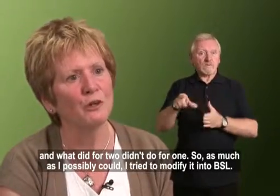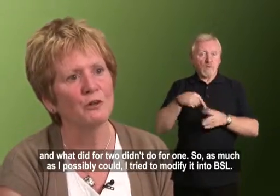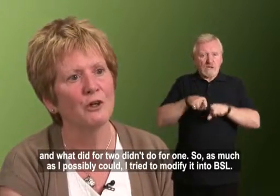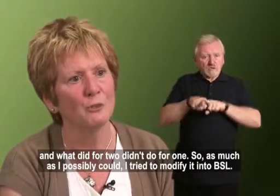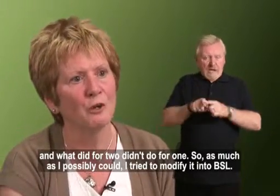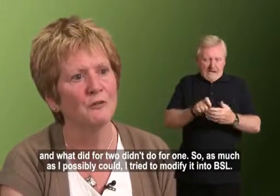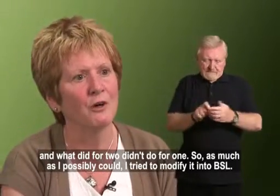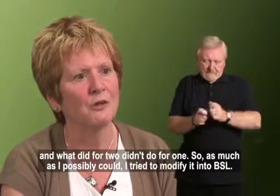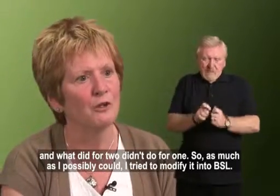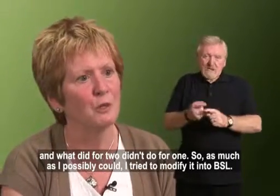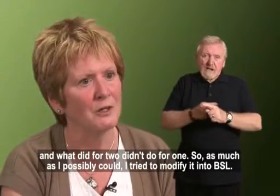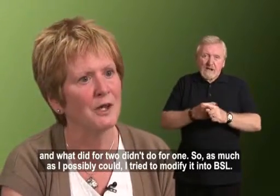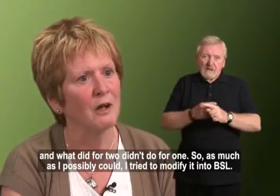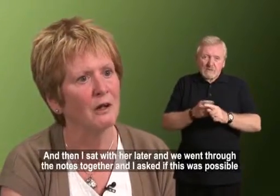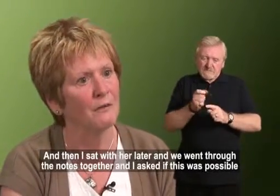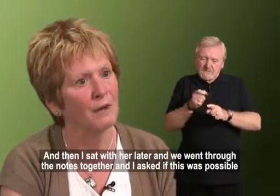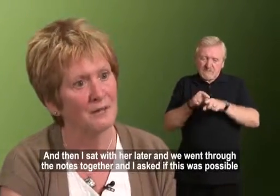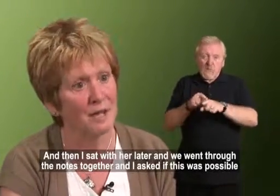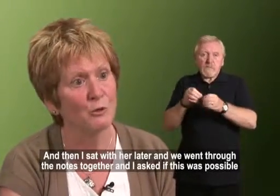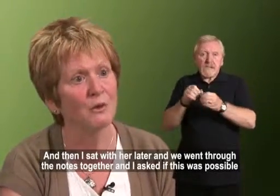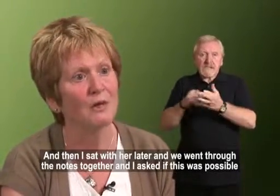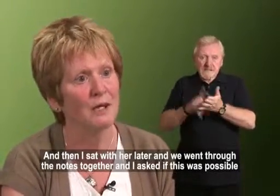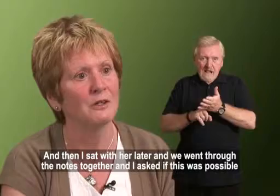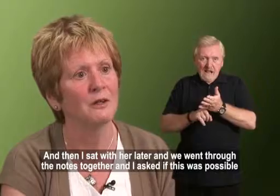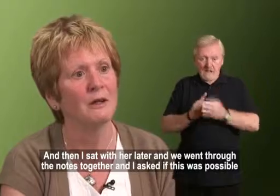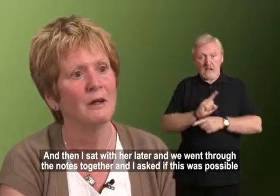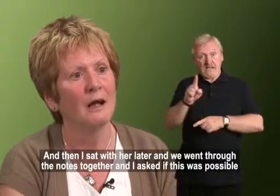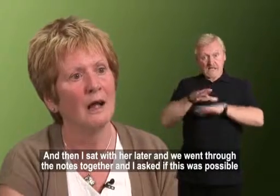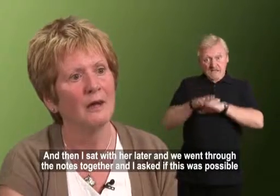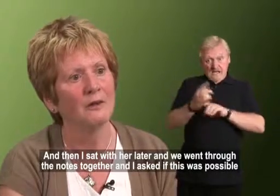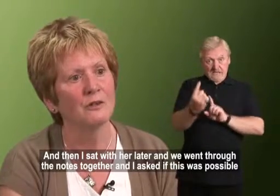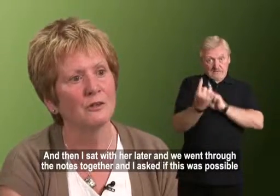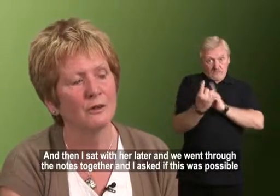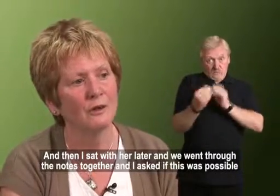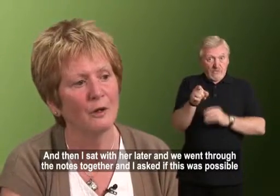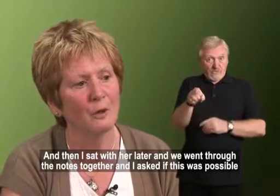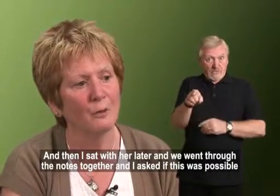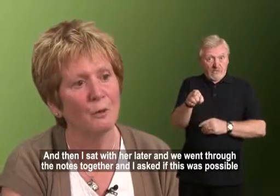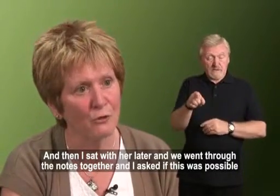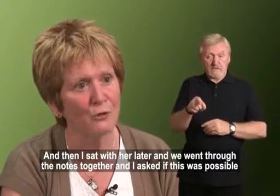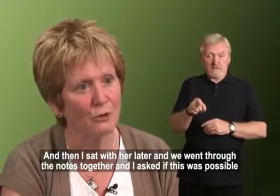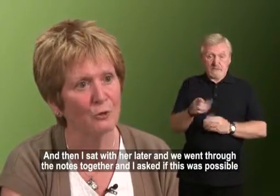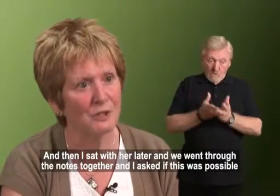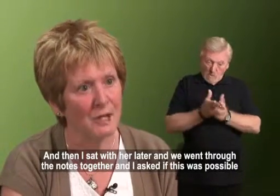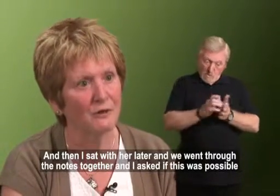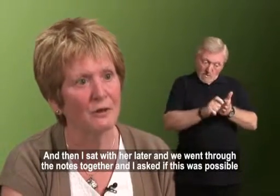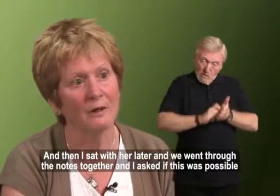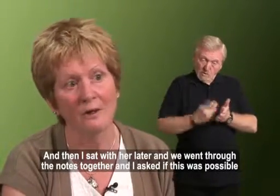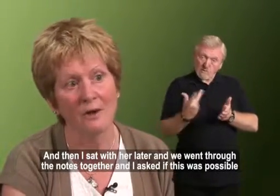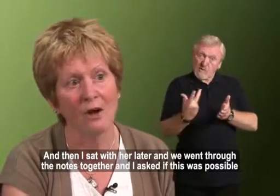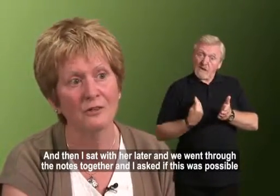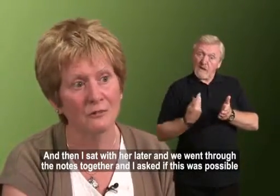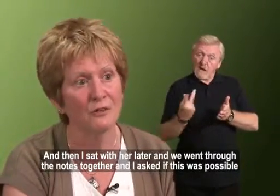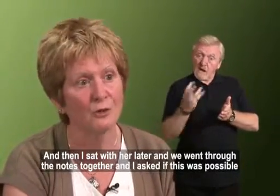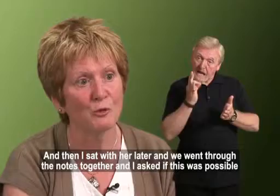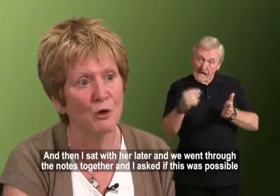possibly could, I tried to modify it into BSL. And then I sat with her later and we went through the notes together, and